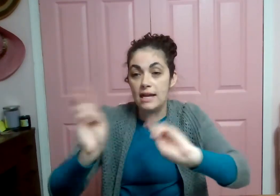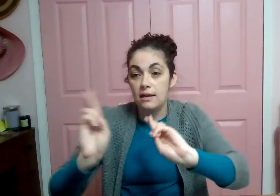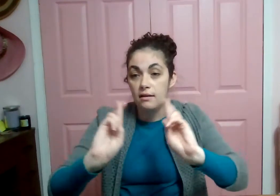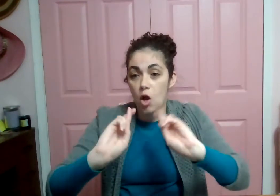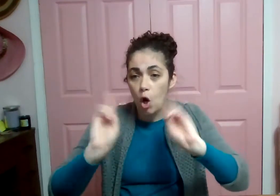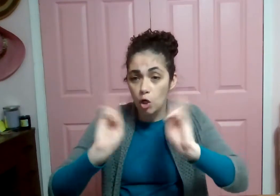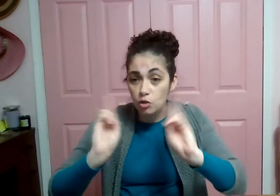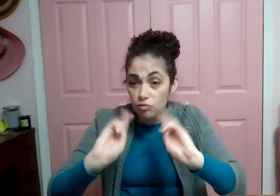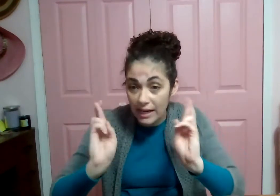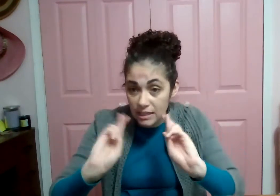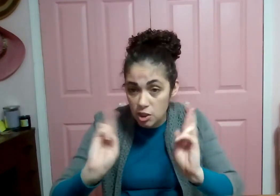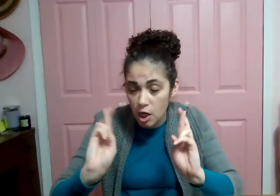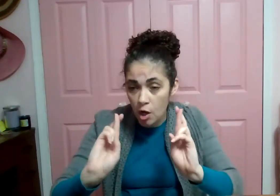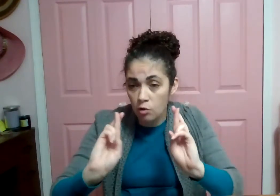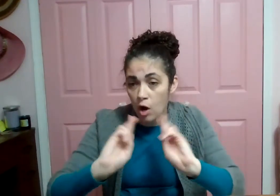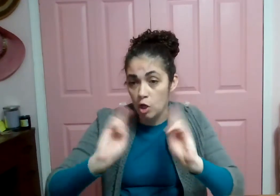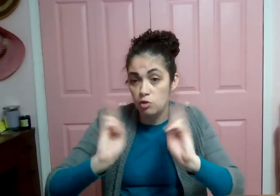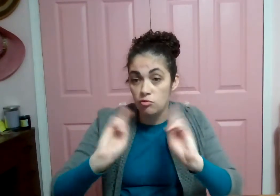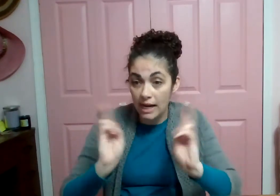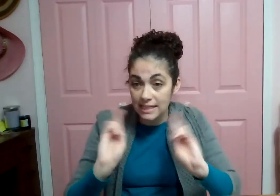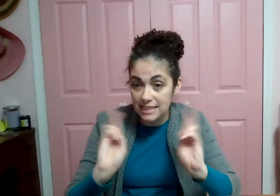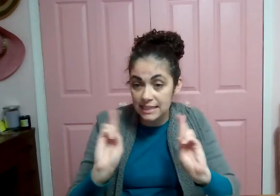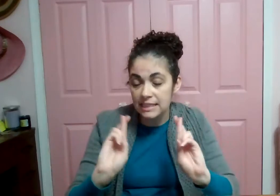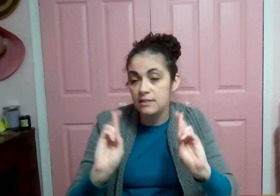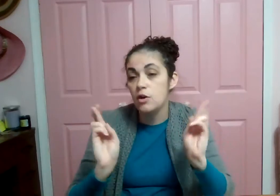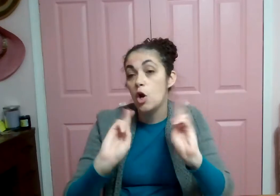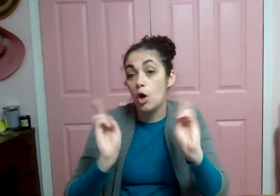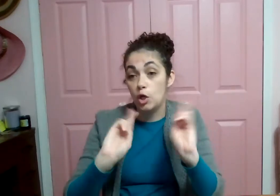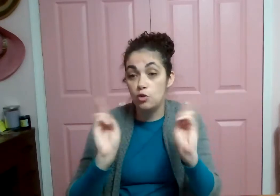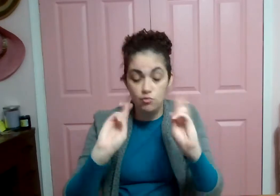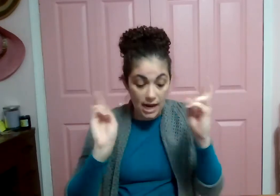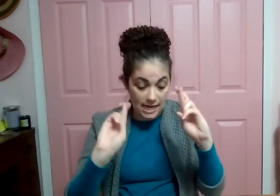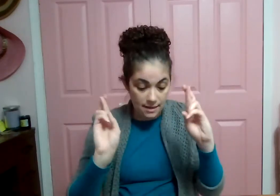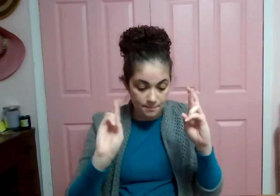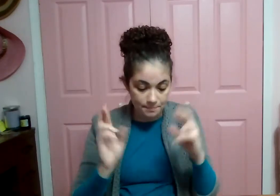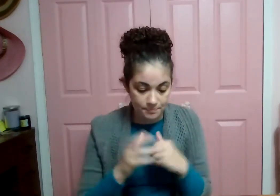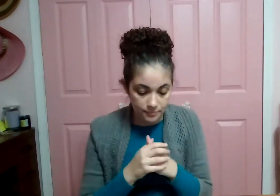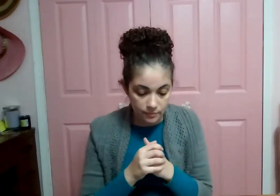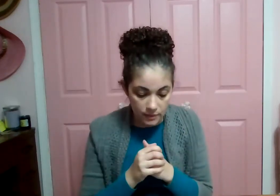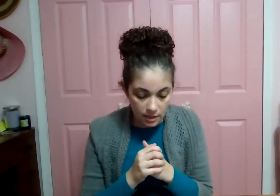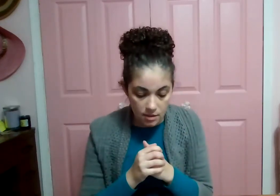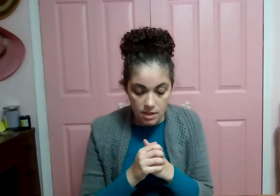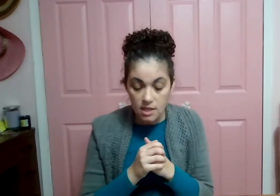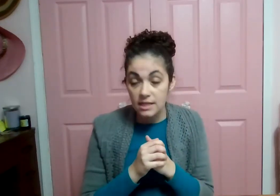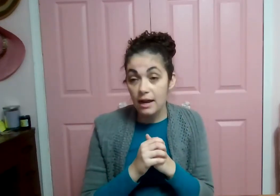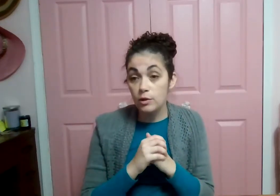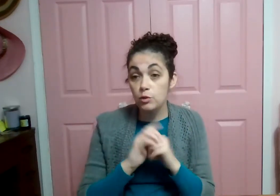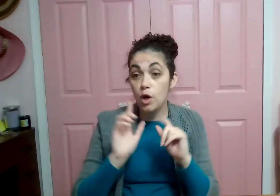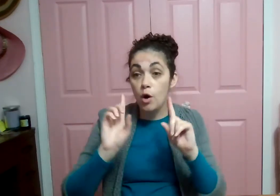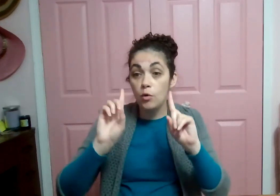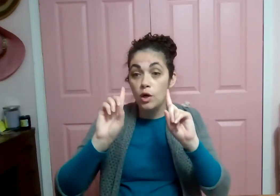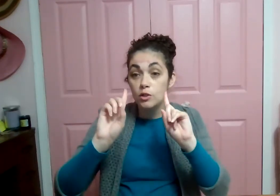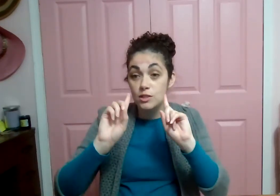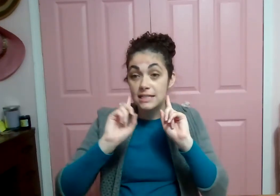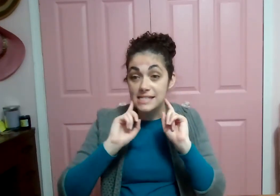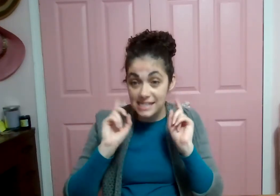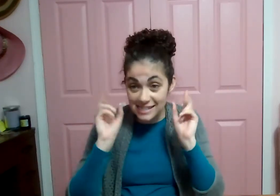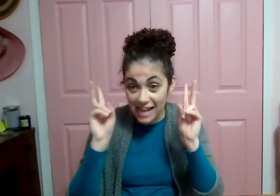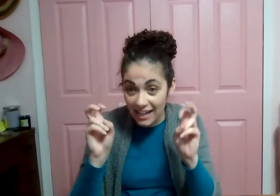ready. Are you ready to go? Are you ready to leave? Are you ready? Now when you go to sign